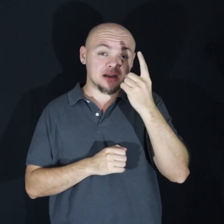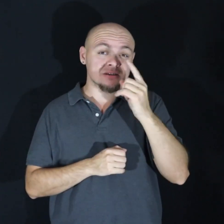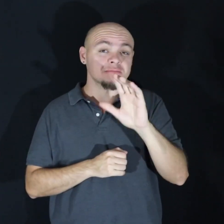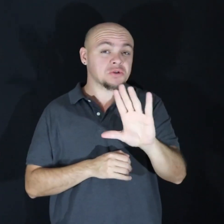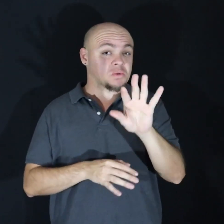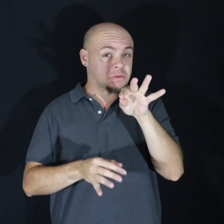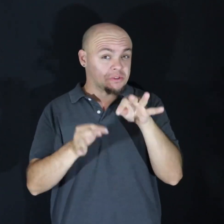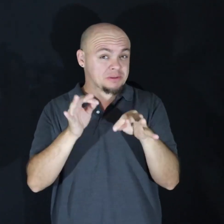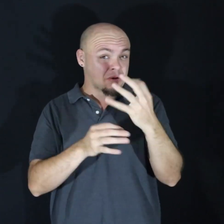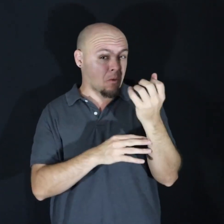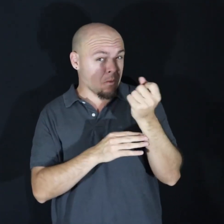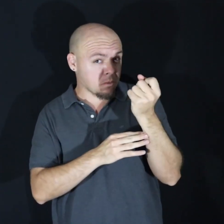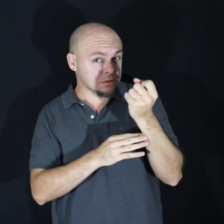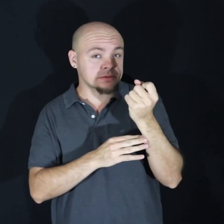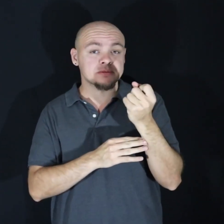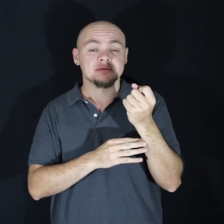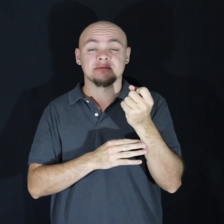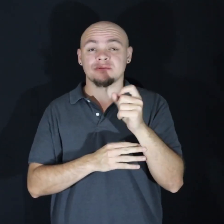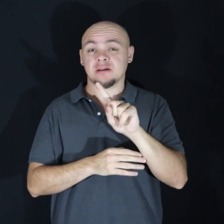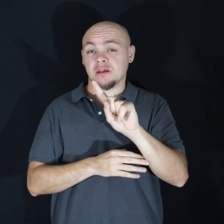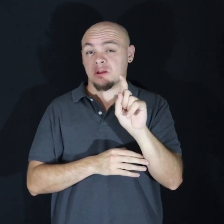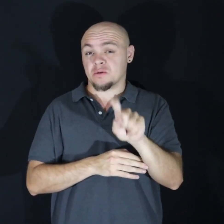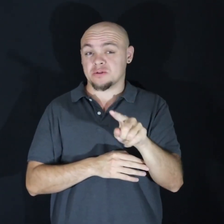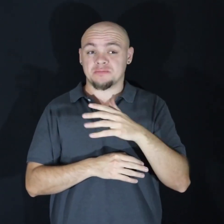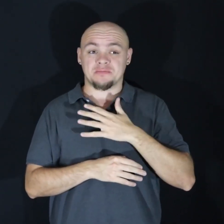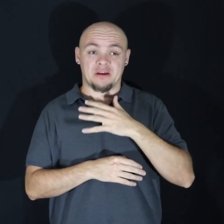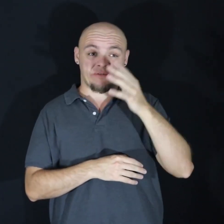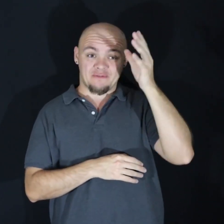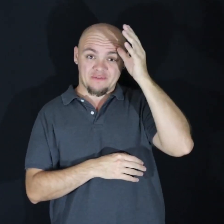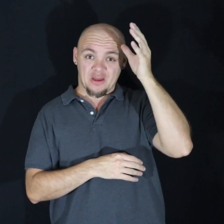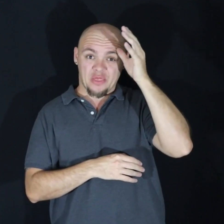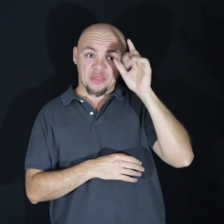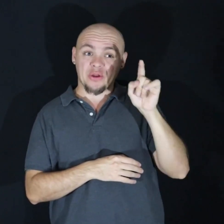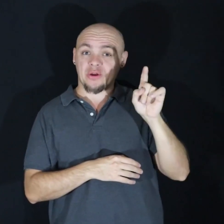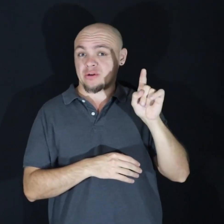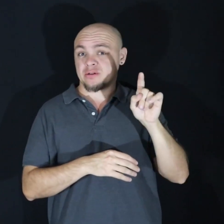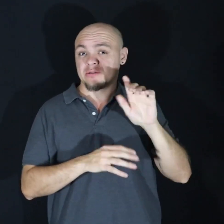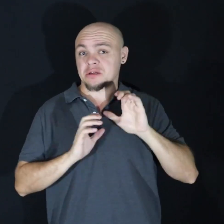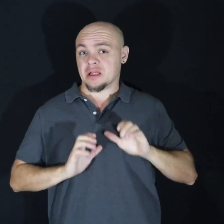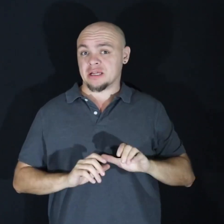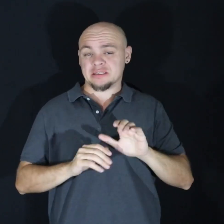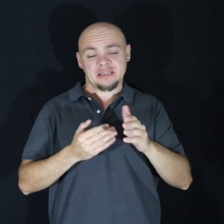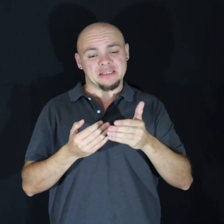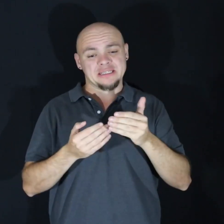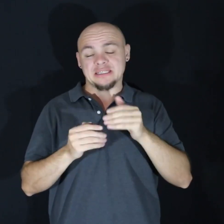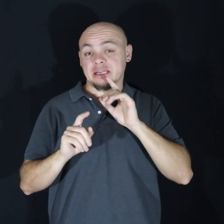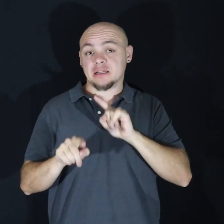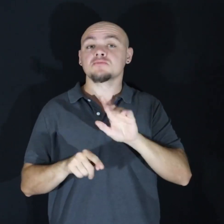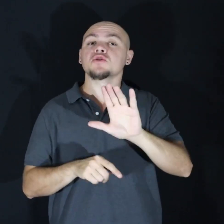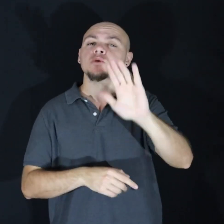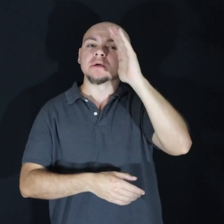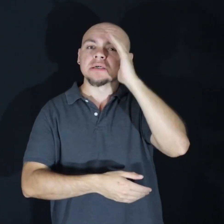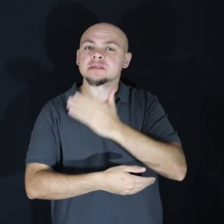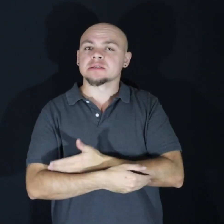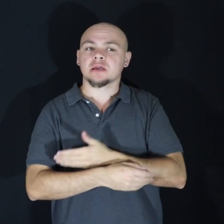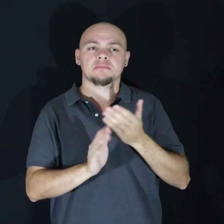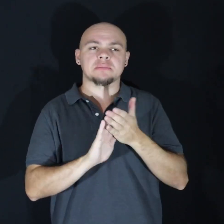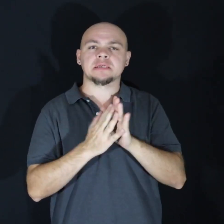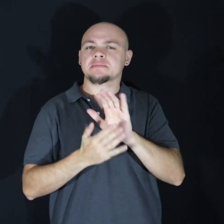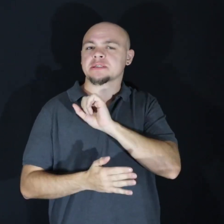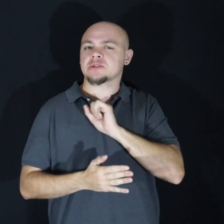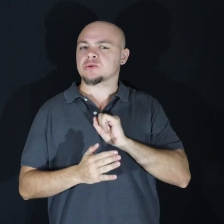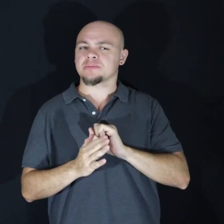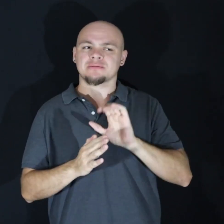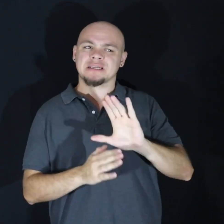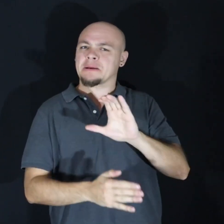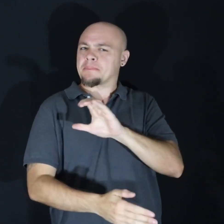your judgment. Here are the questions that my father clients can easily answer. If your son could be a superhero, what